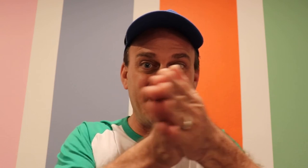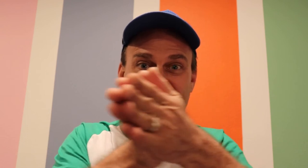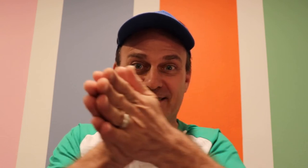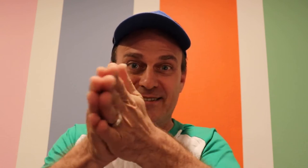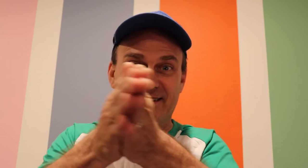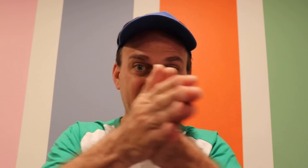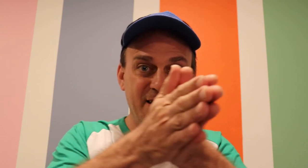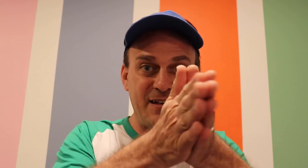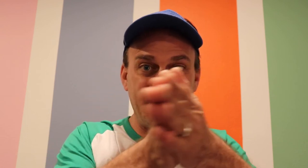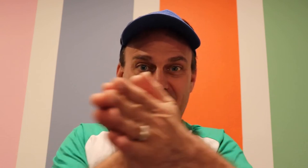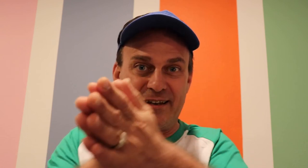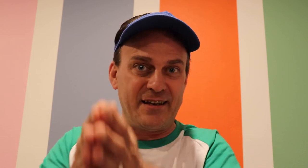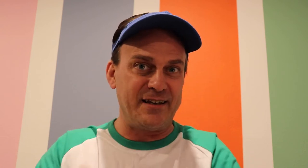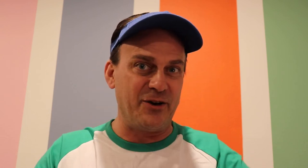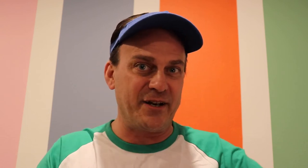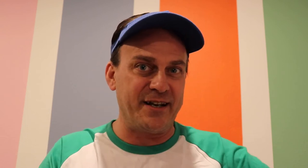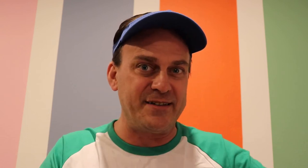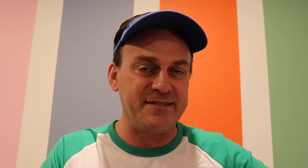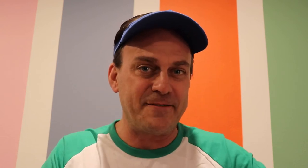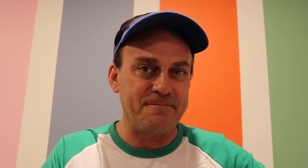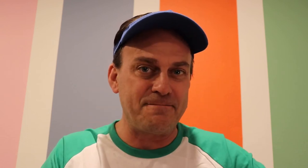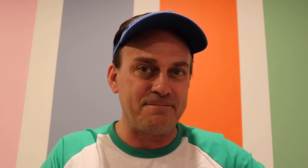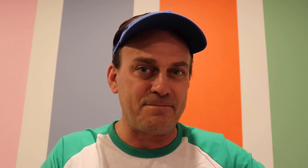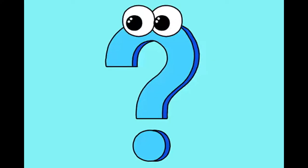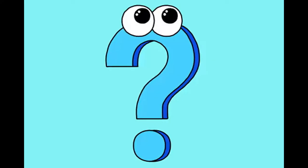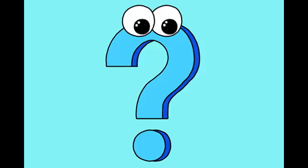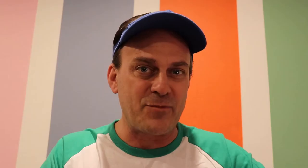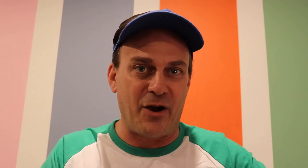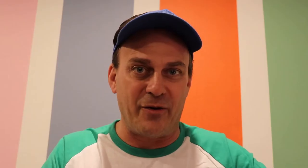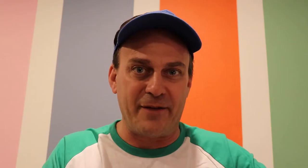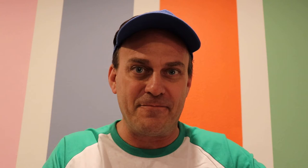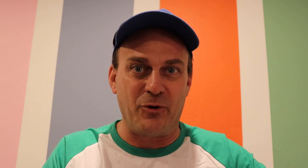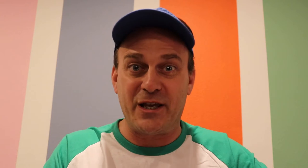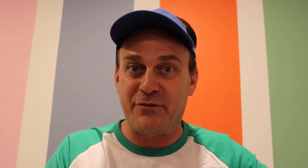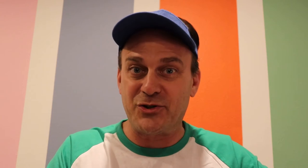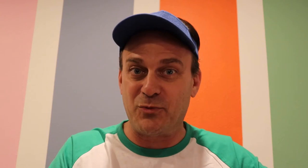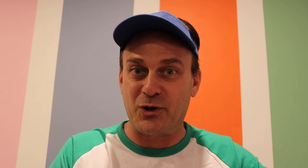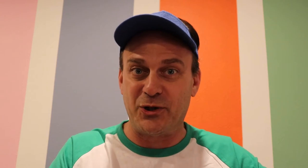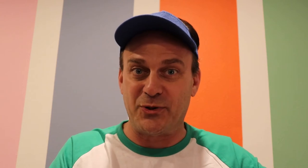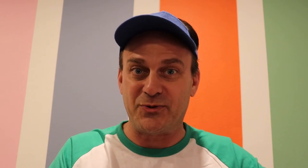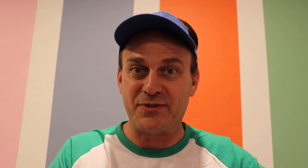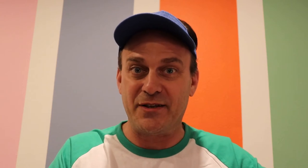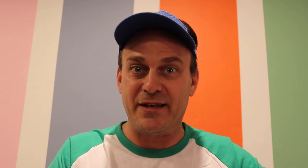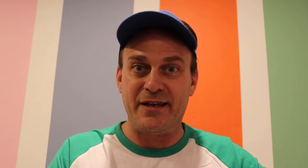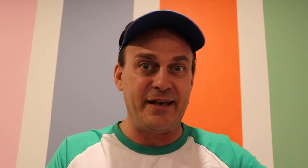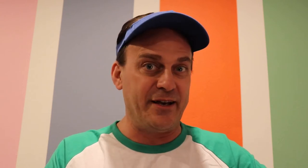this. Know what it is? All right, well, I'll give you some more clues. It